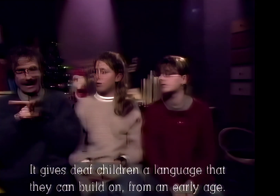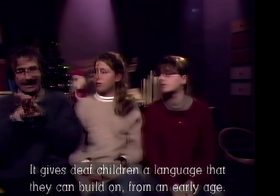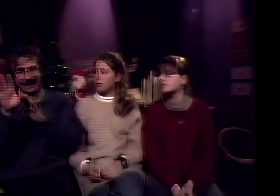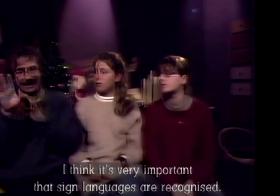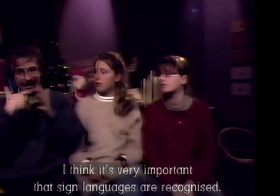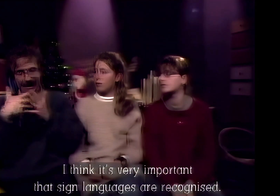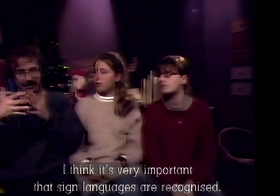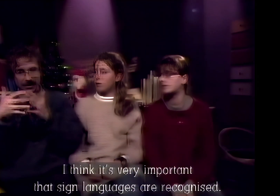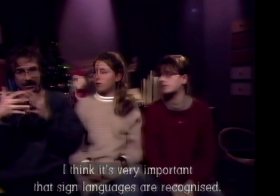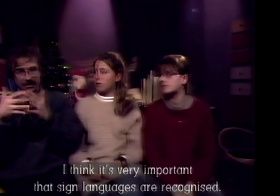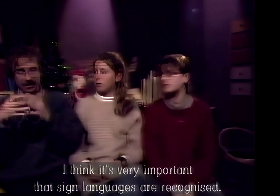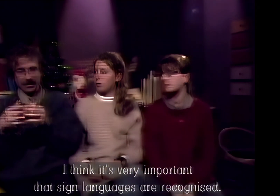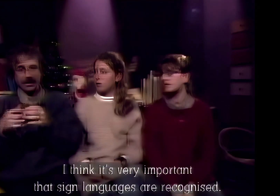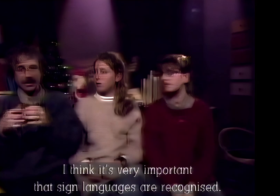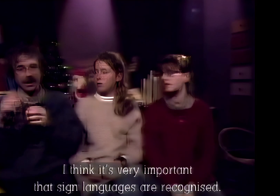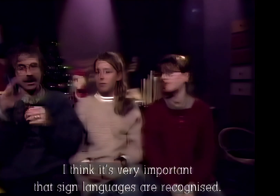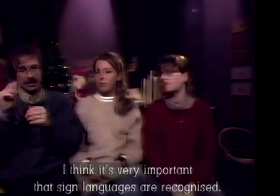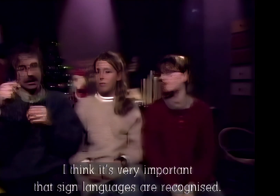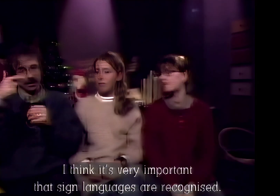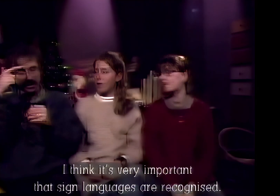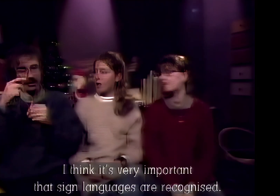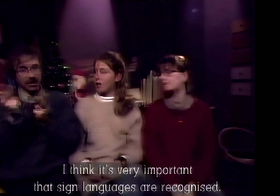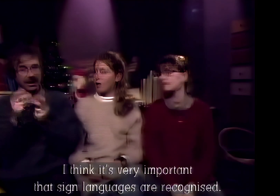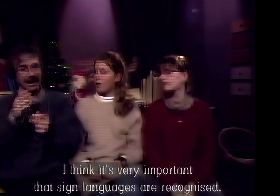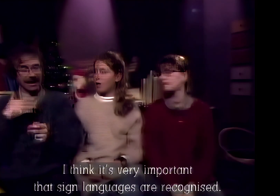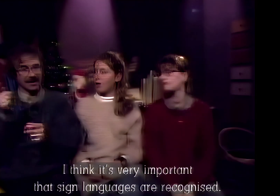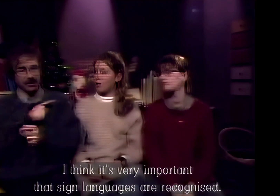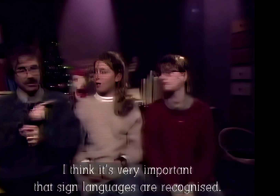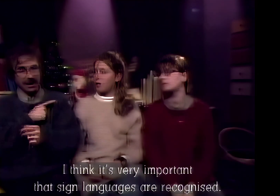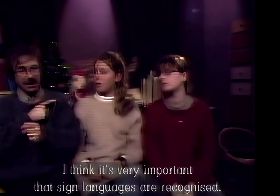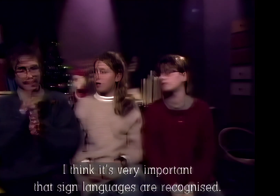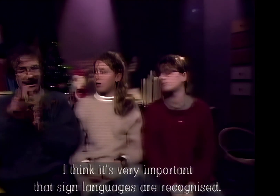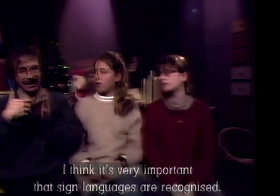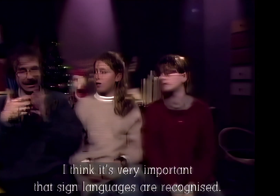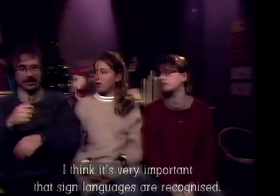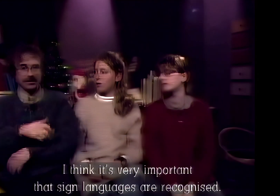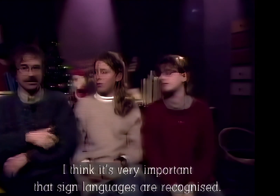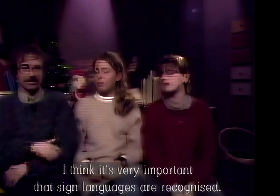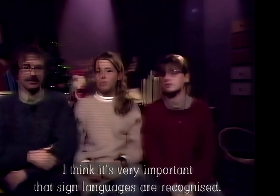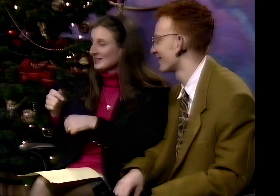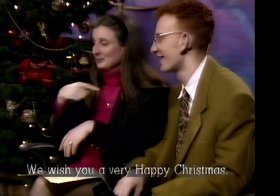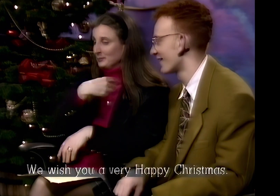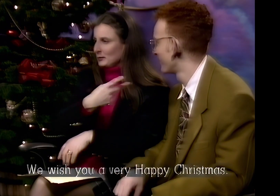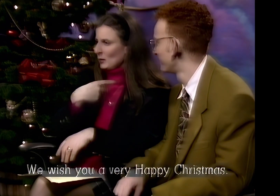from the very early ages. And I think it's very important that sign language are recognized.